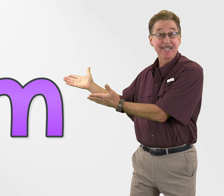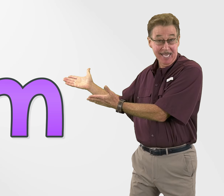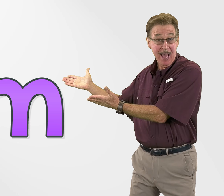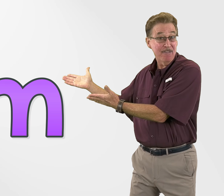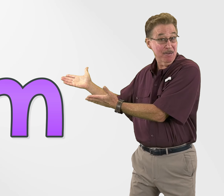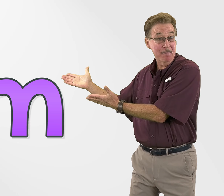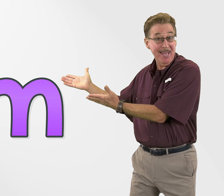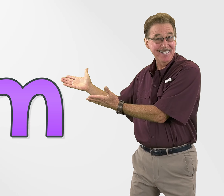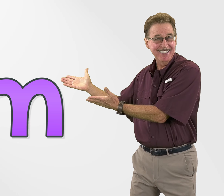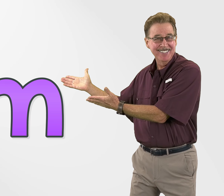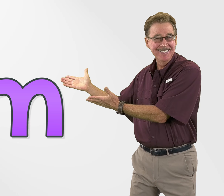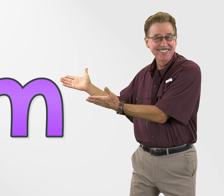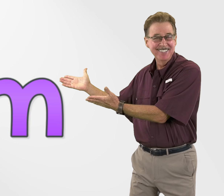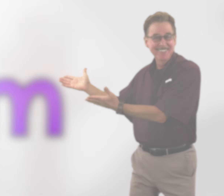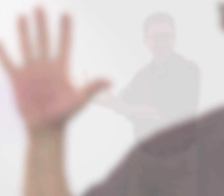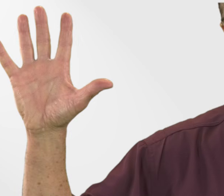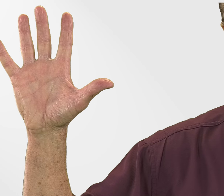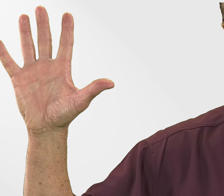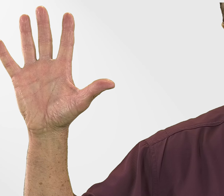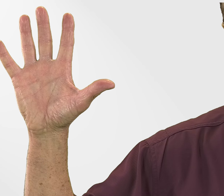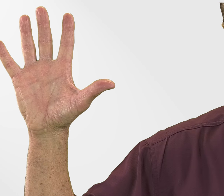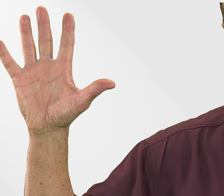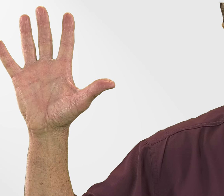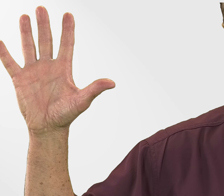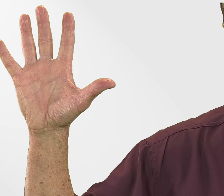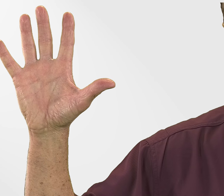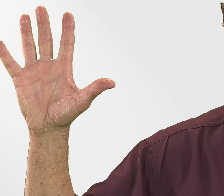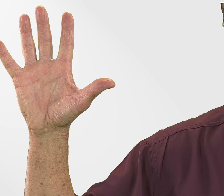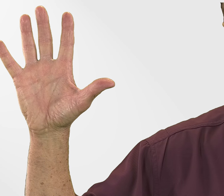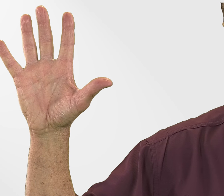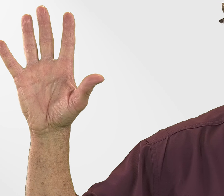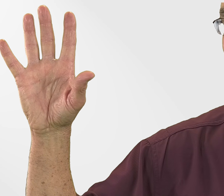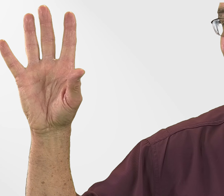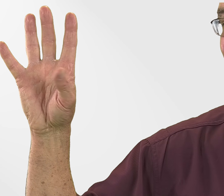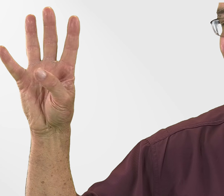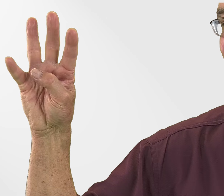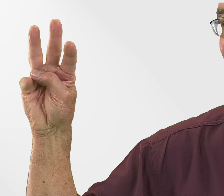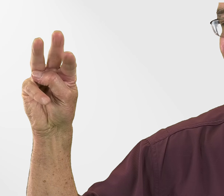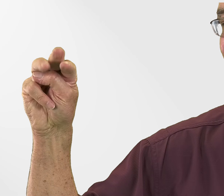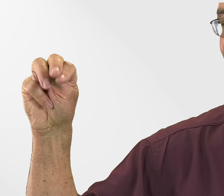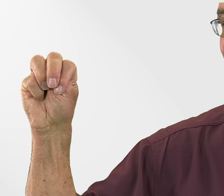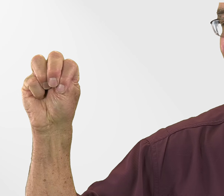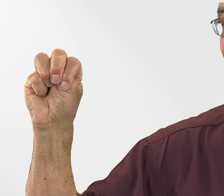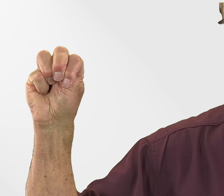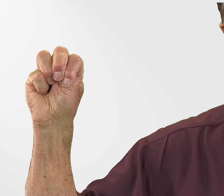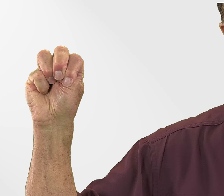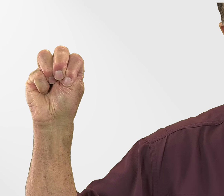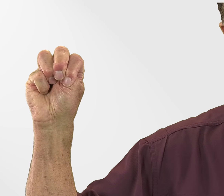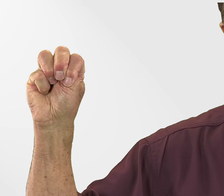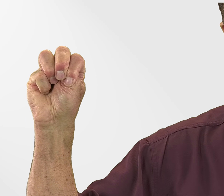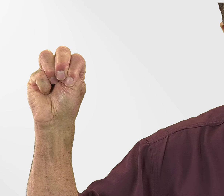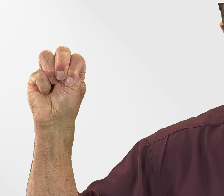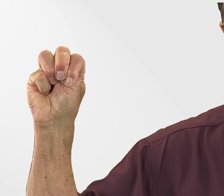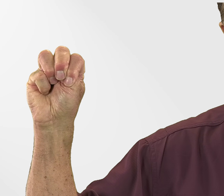the alphabet. To sign letter M, curl in your thumb, bring 3 fingers